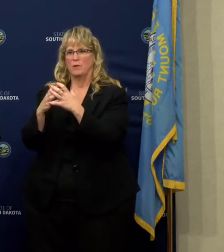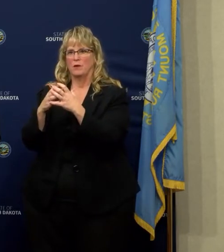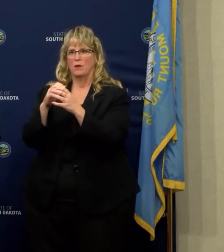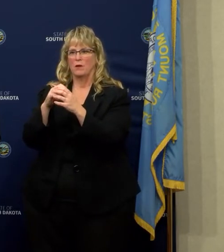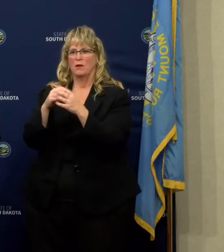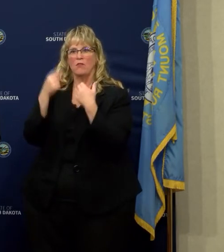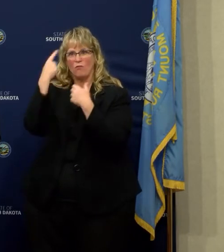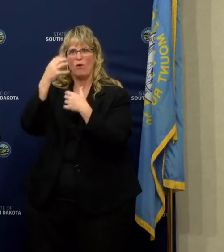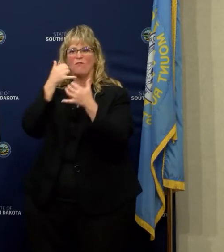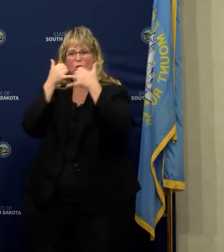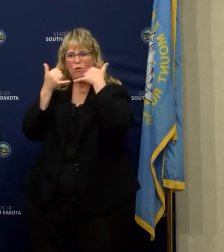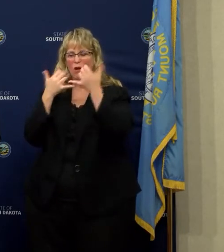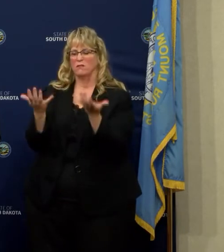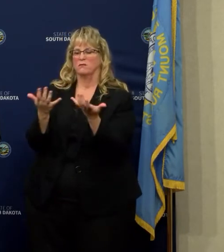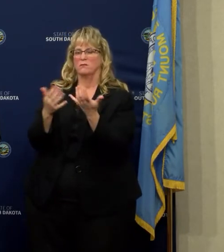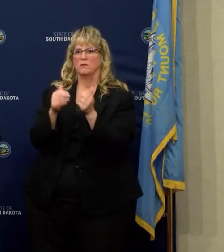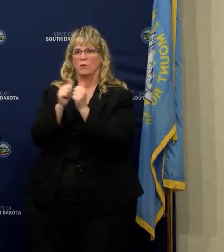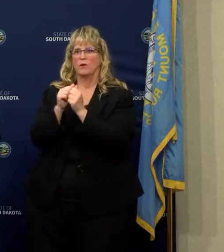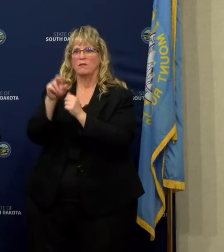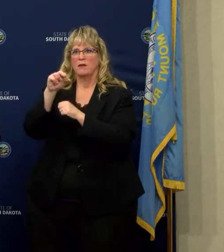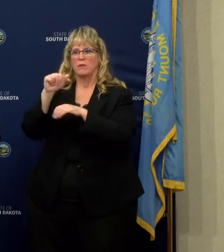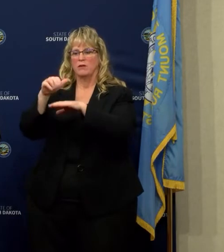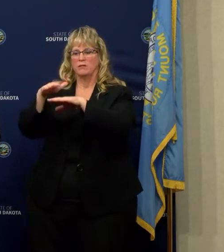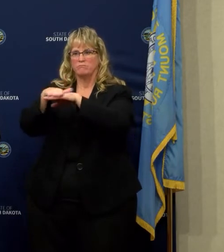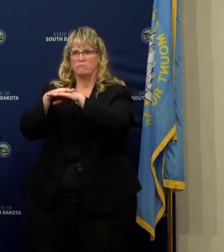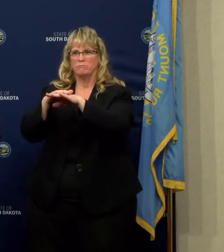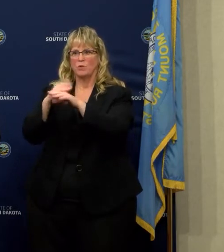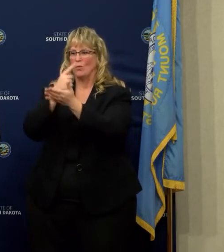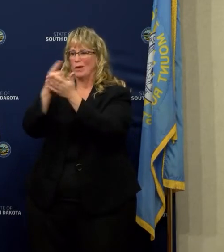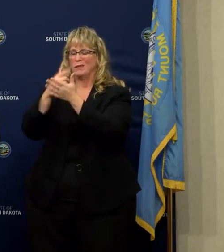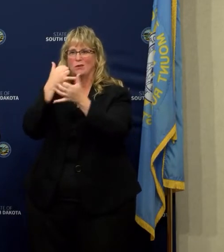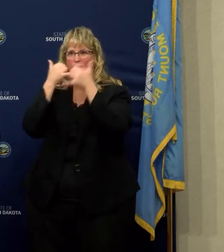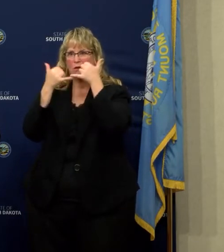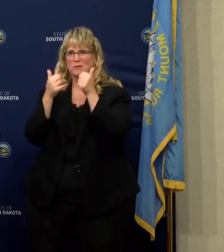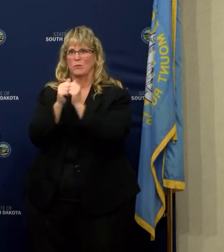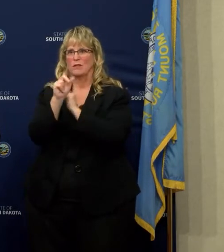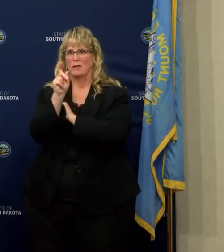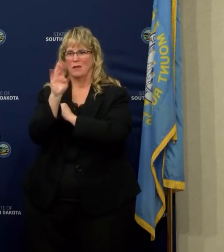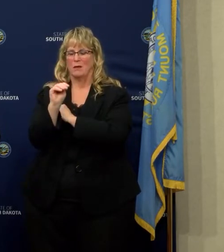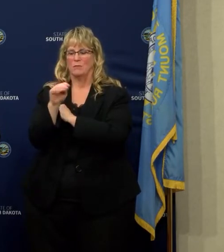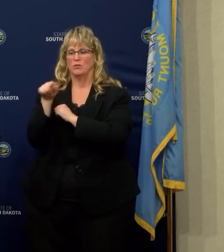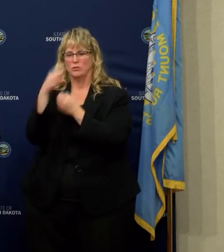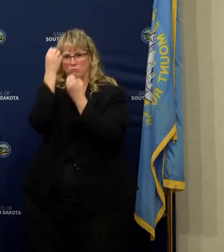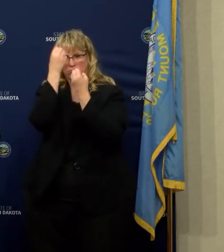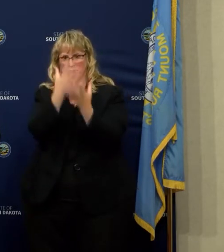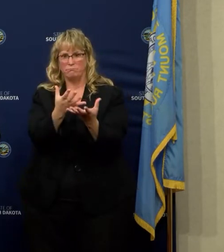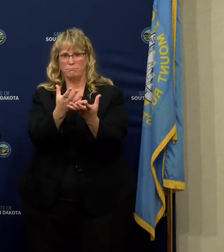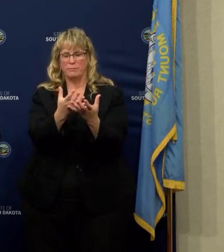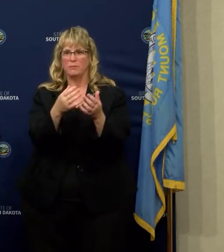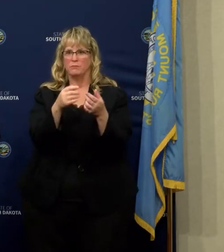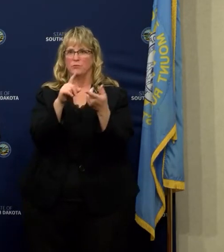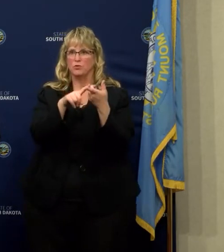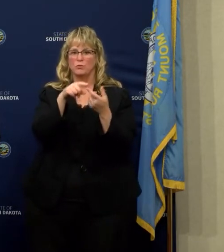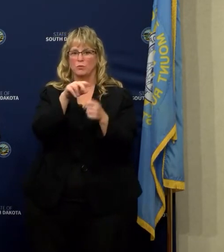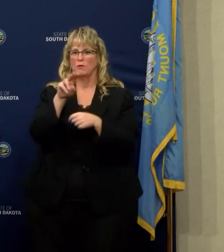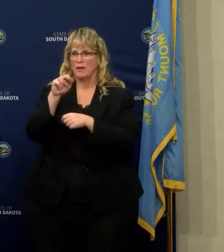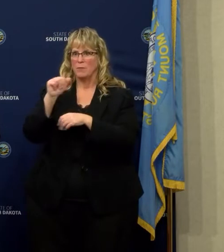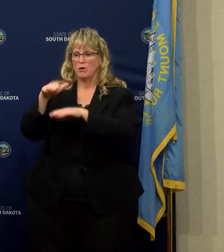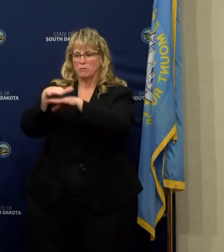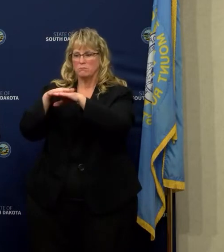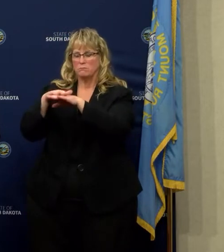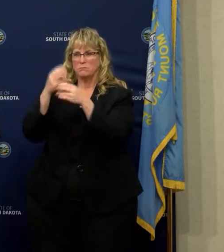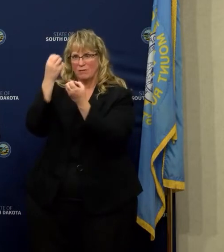these calls, the tribal weekly calls, where she's able to provide information to the tribes and offering the